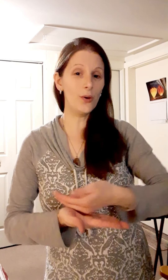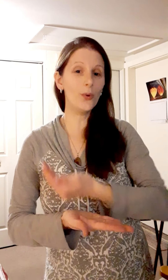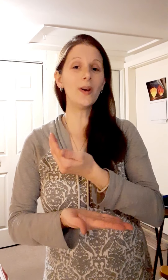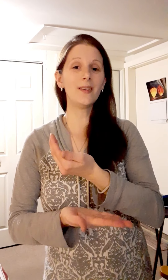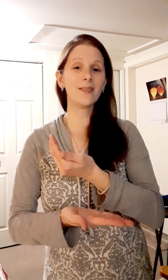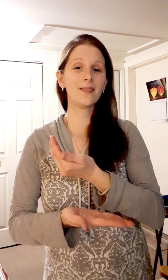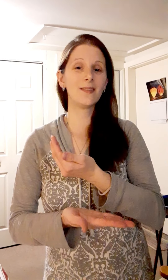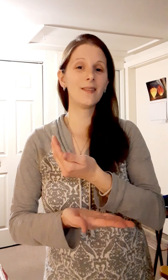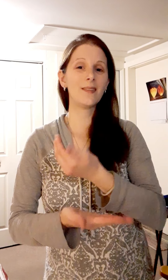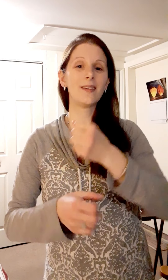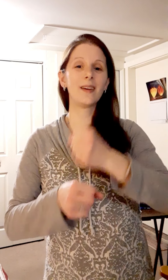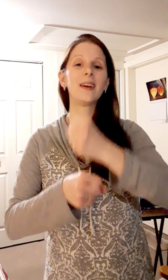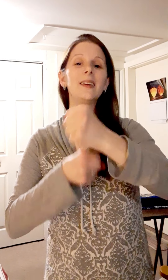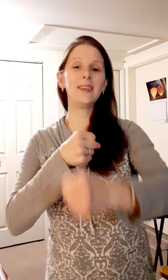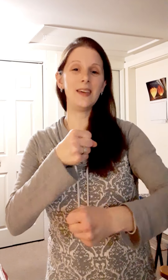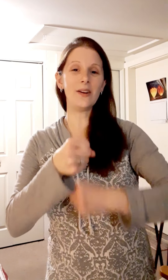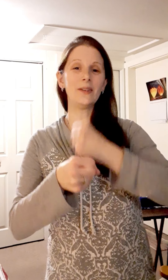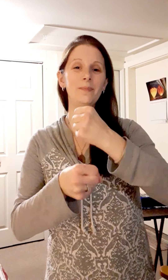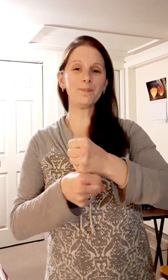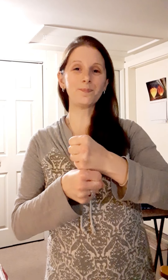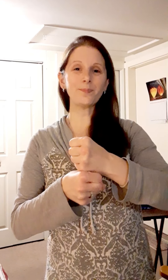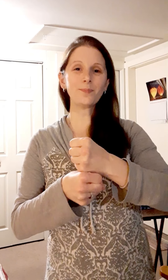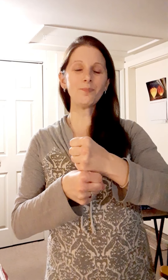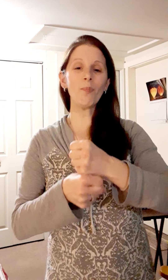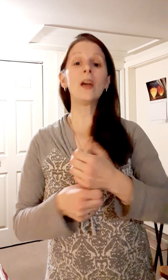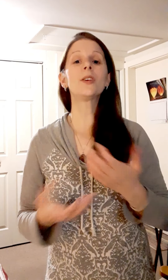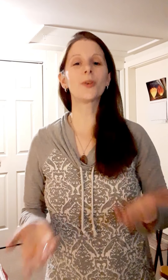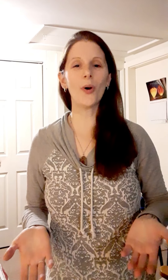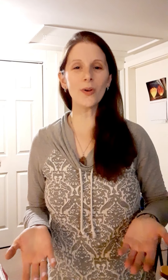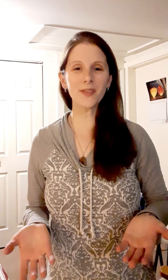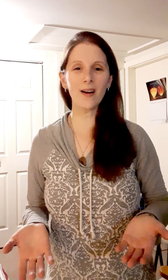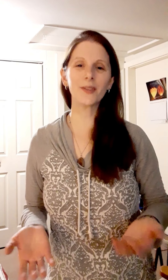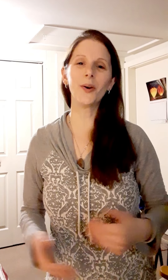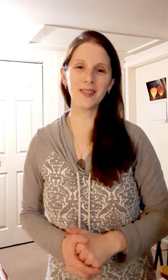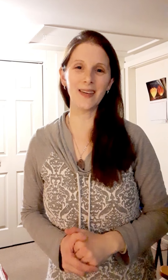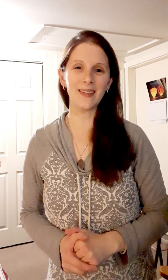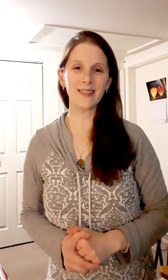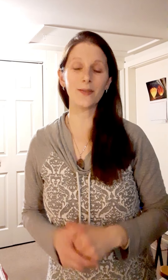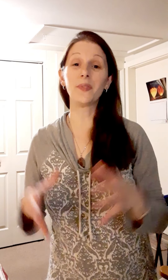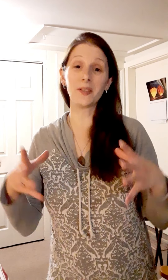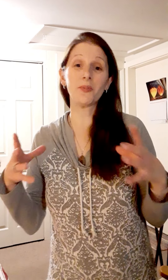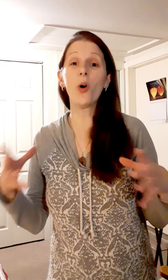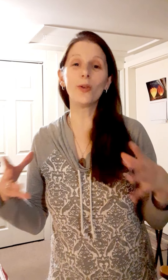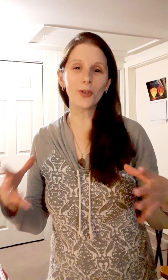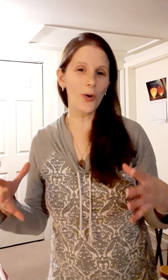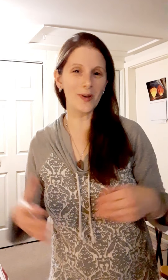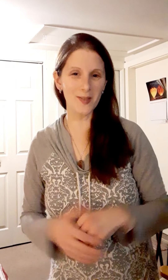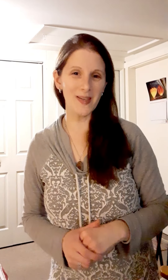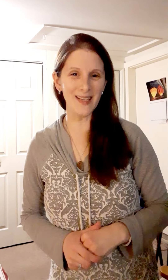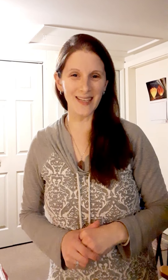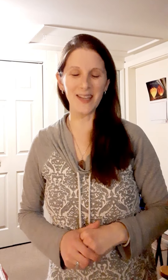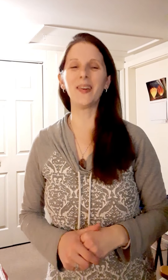new year. So the whole song goes like this, or this whole chorus piece anyway.